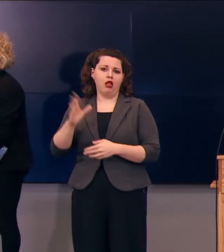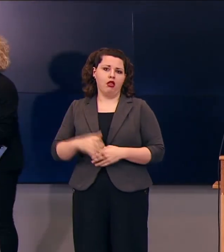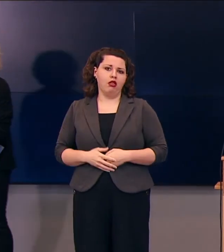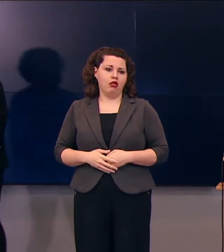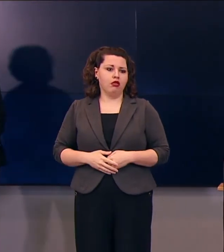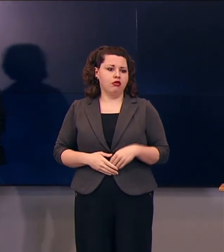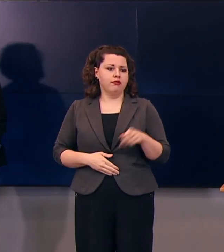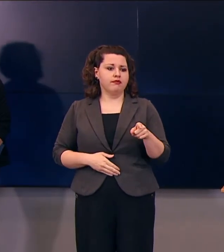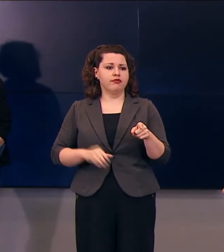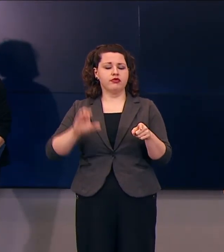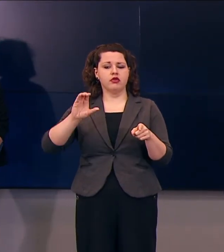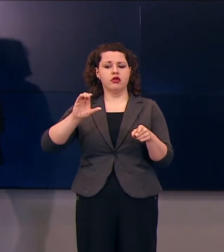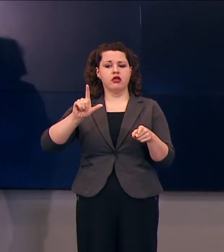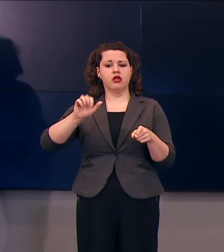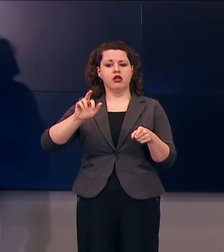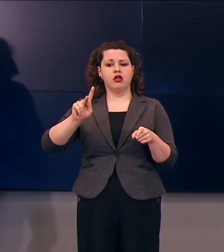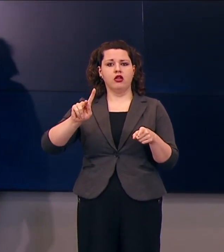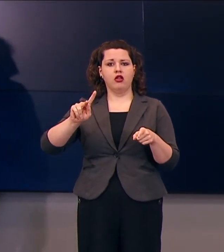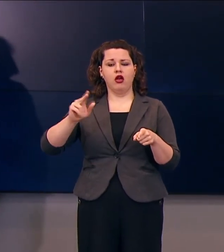Clark Hoffman, Capital Dispatch.